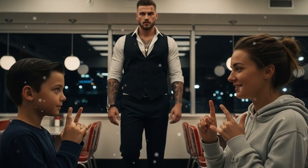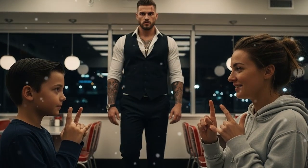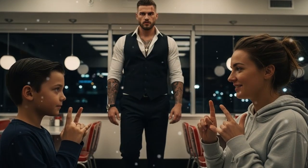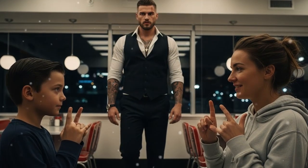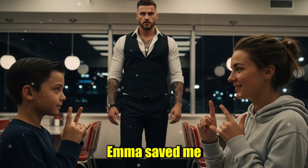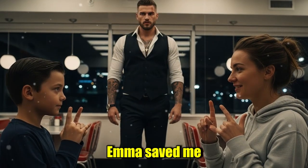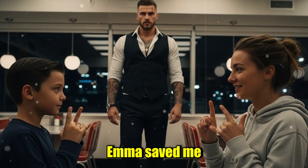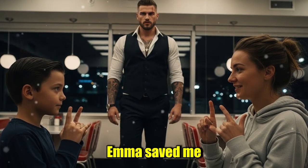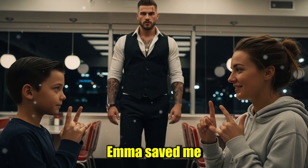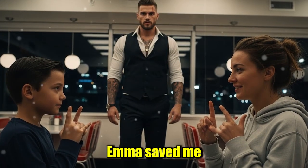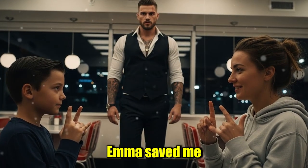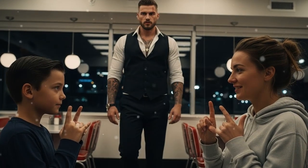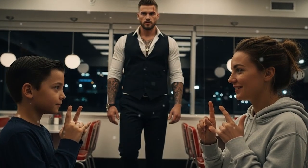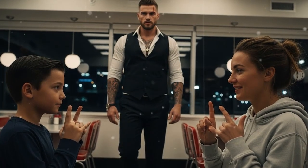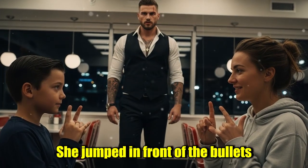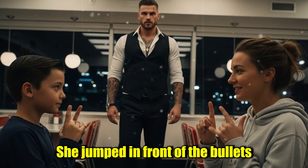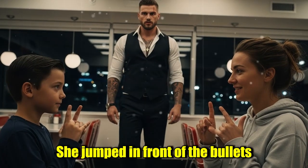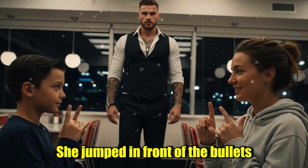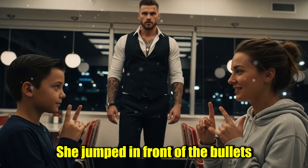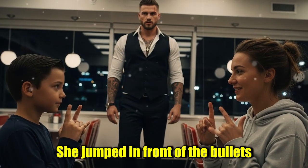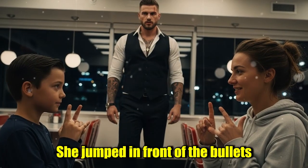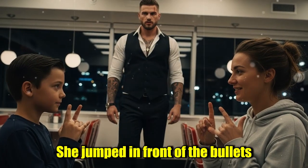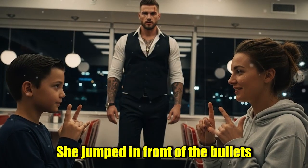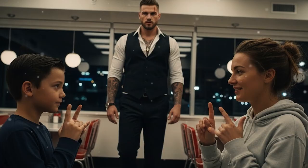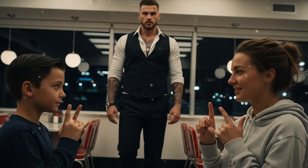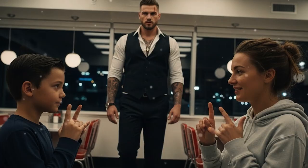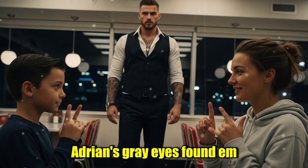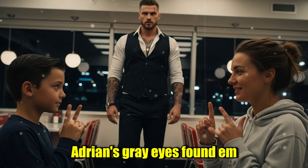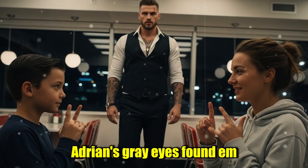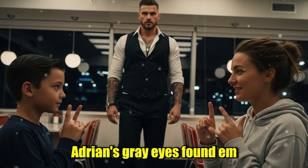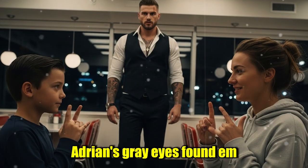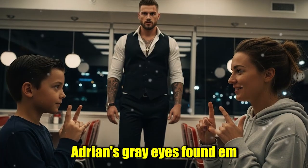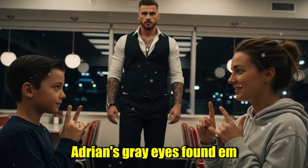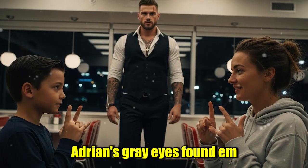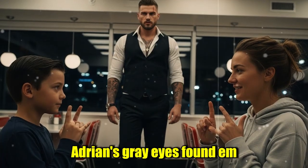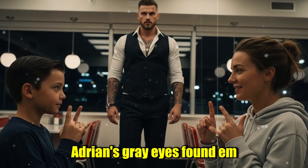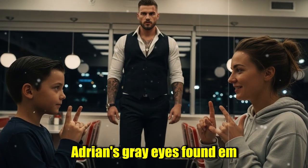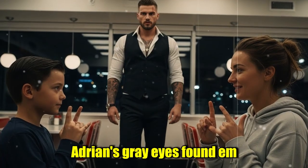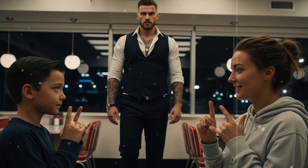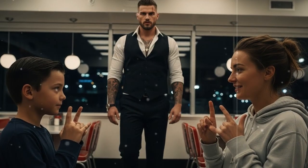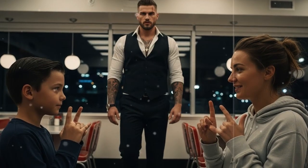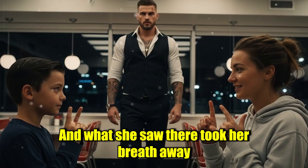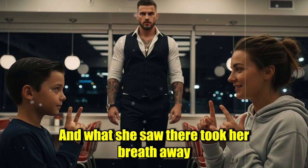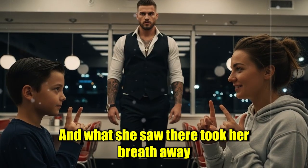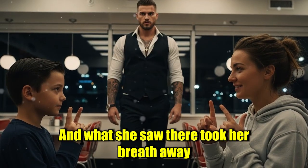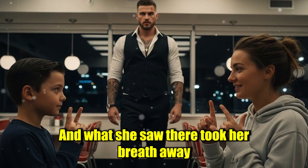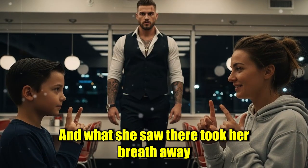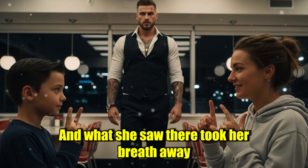arms. "Emma saved me." She jumped in front of the bullets. Adrian's gray eyes found Emma's, and what she saw there took her